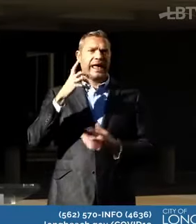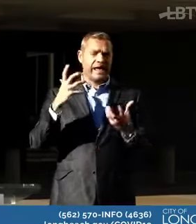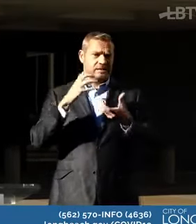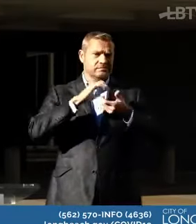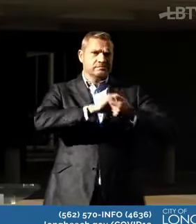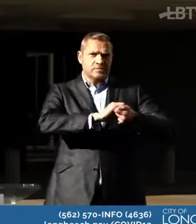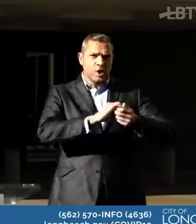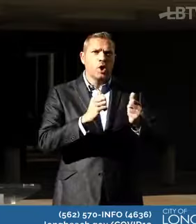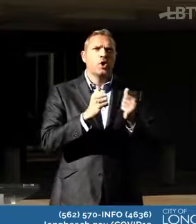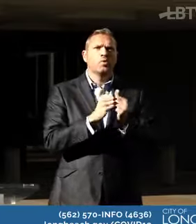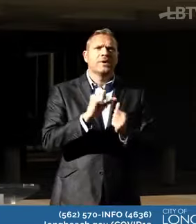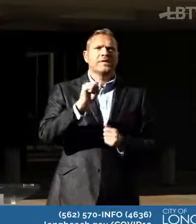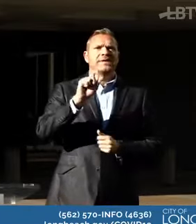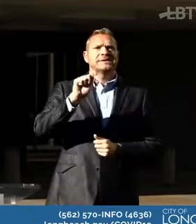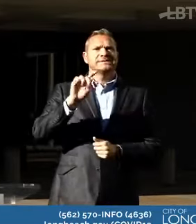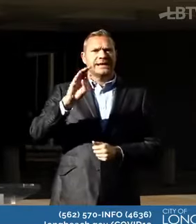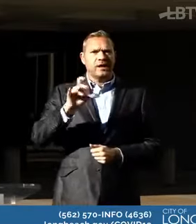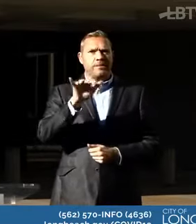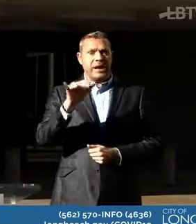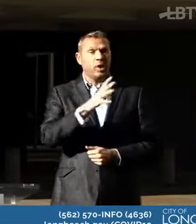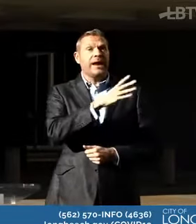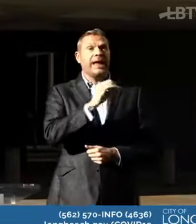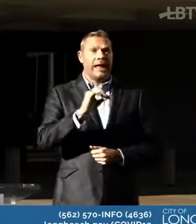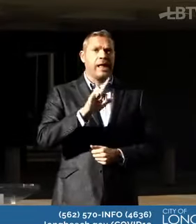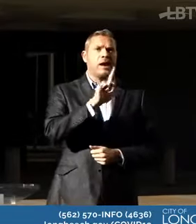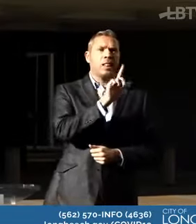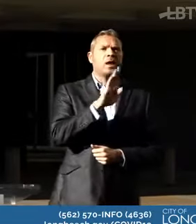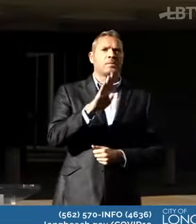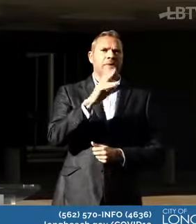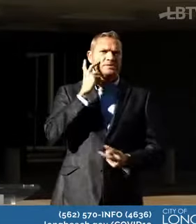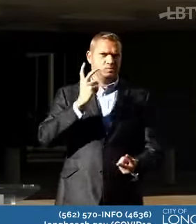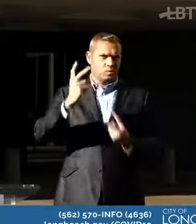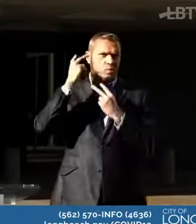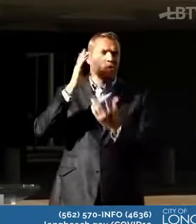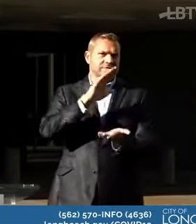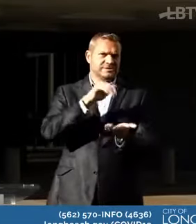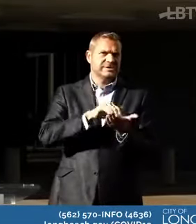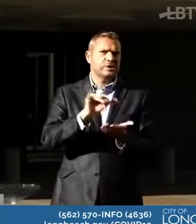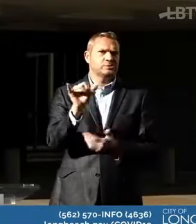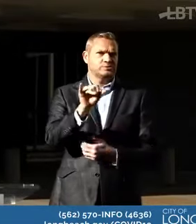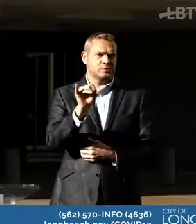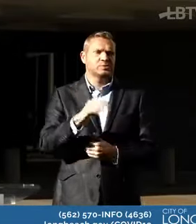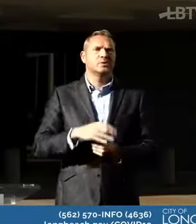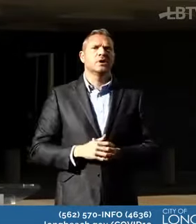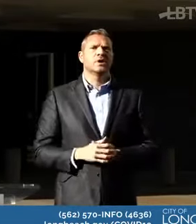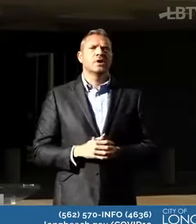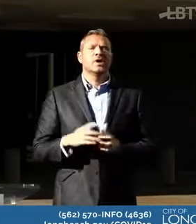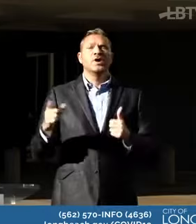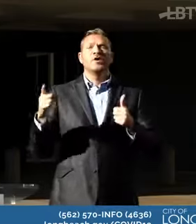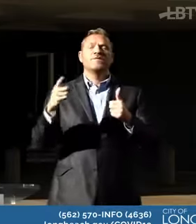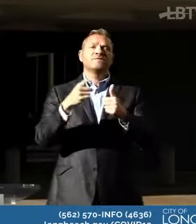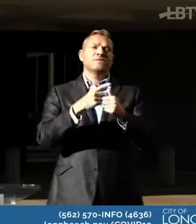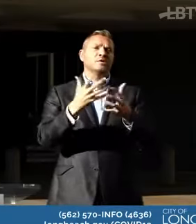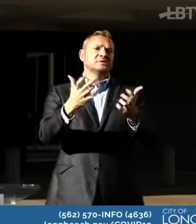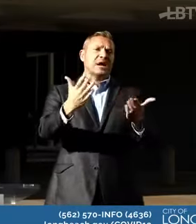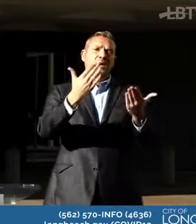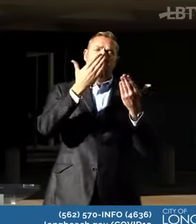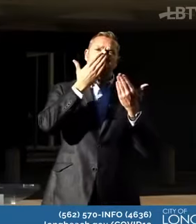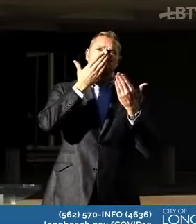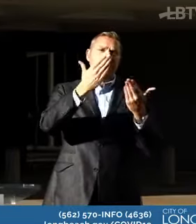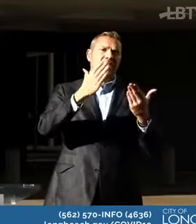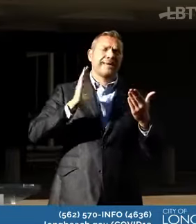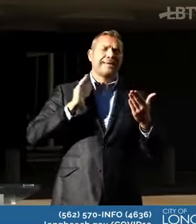as well as Long Beach Memorial Medical Center for the higher level of care. First, I would like to extend my gratitude to our healthcare